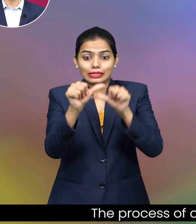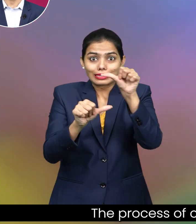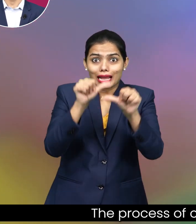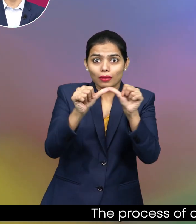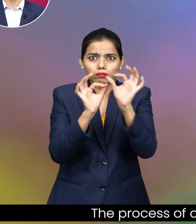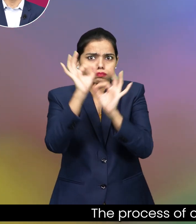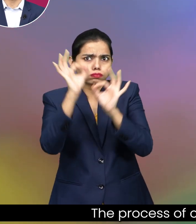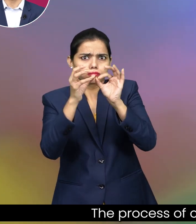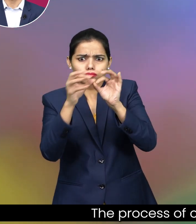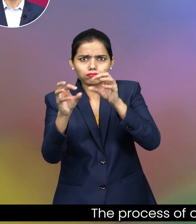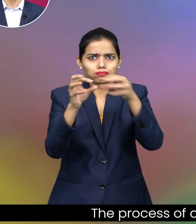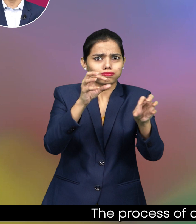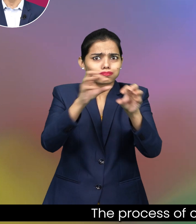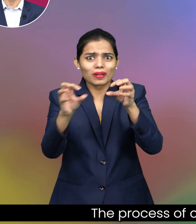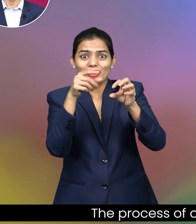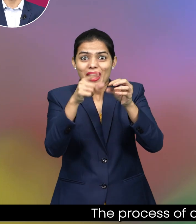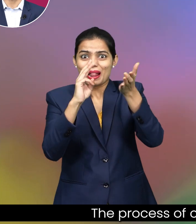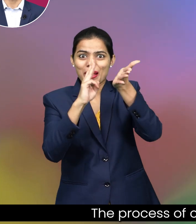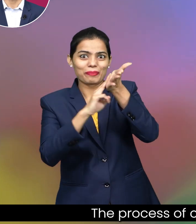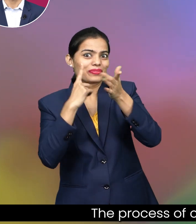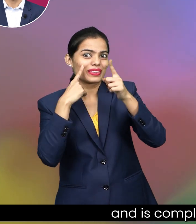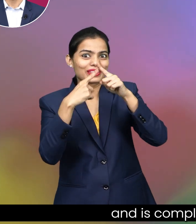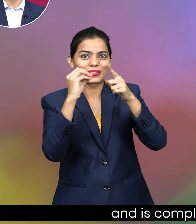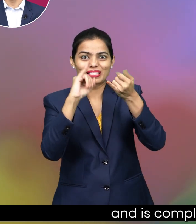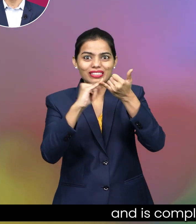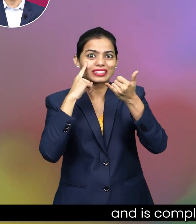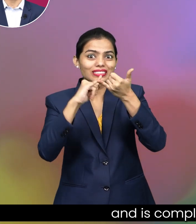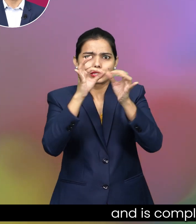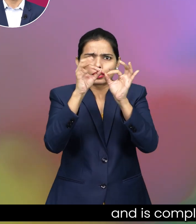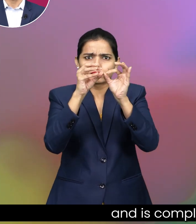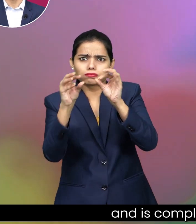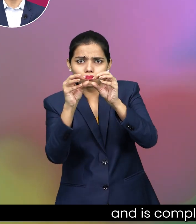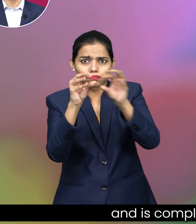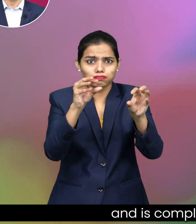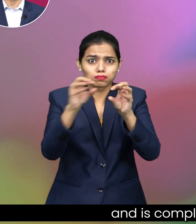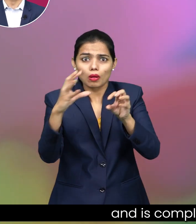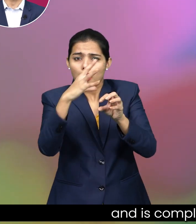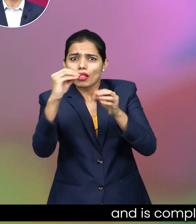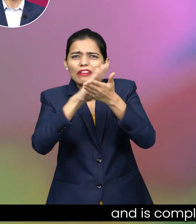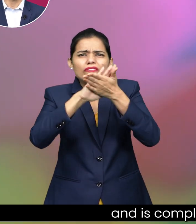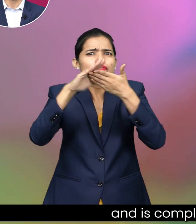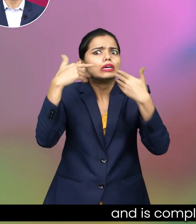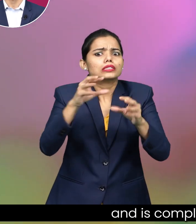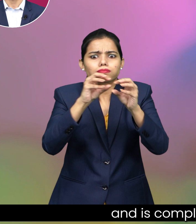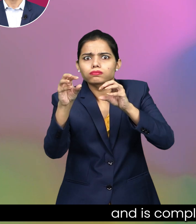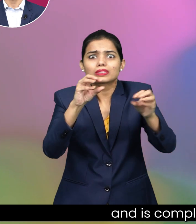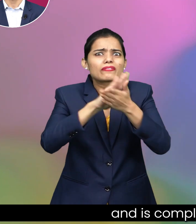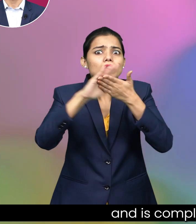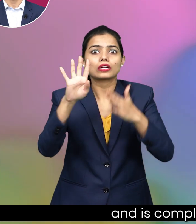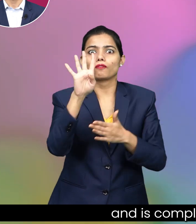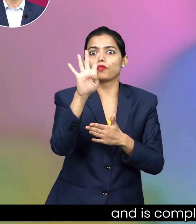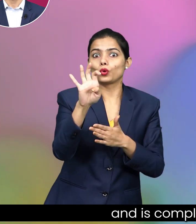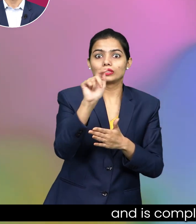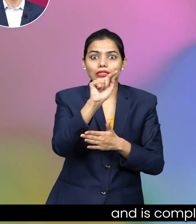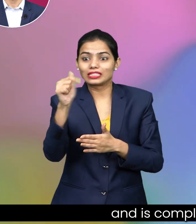The process of cell division is called mitosis and is completed in 40 to 60 minutes.